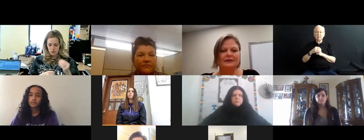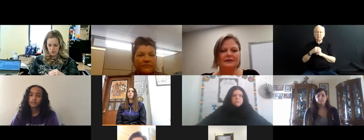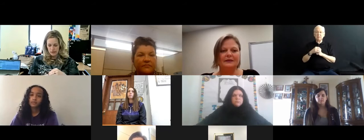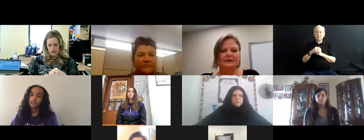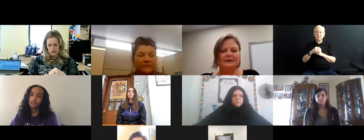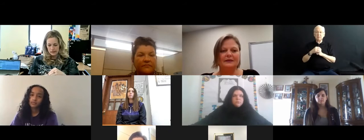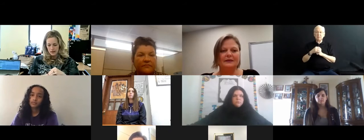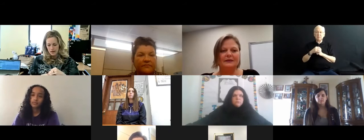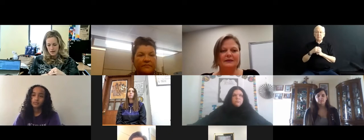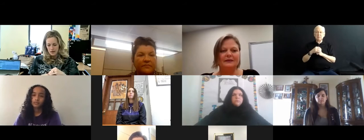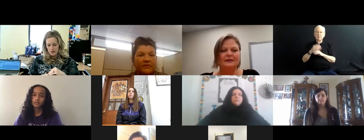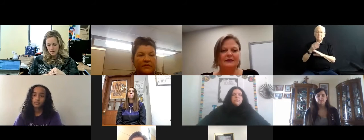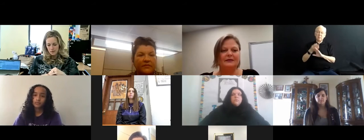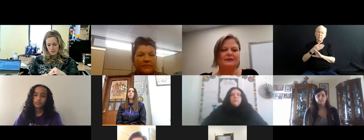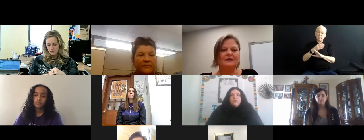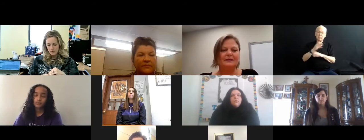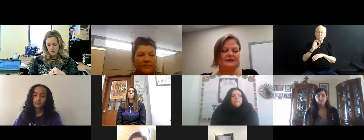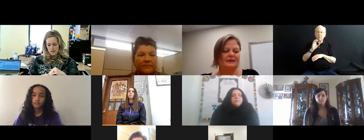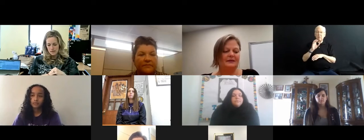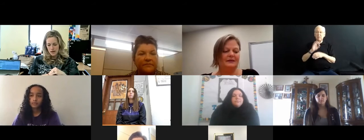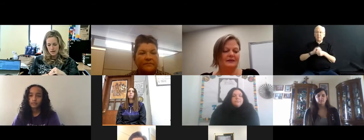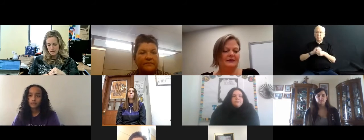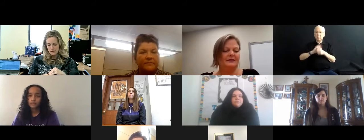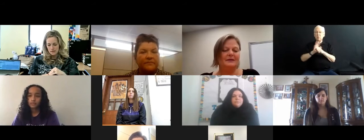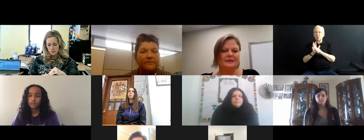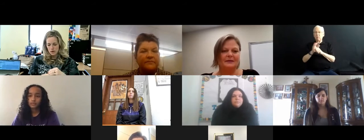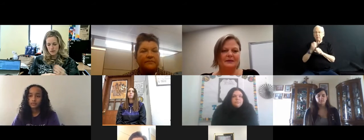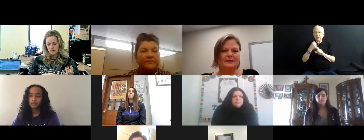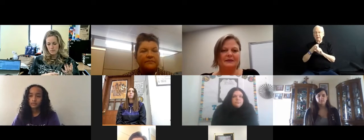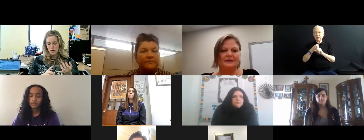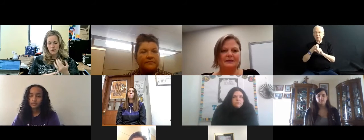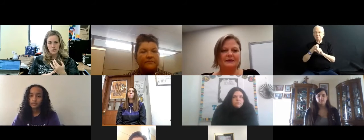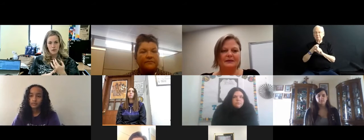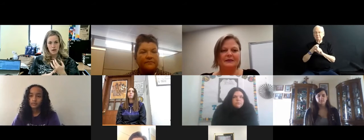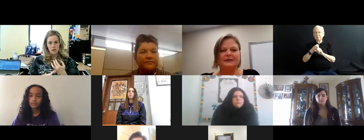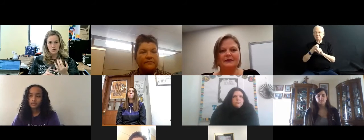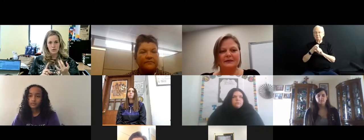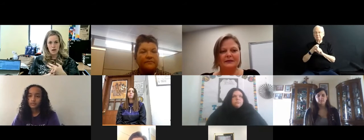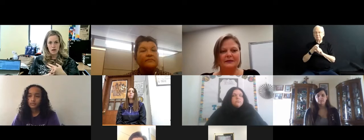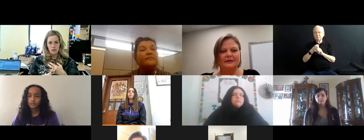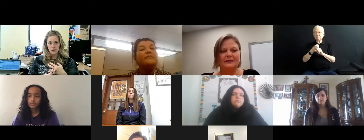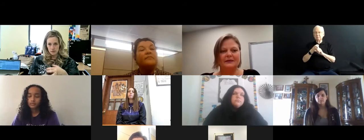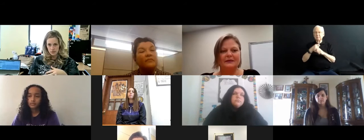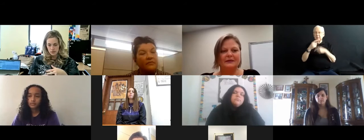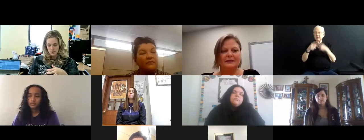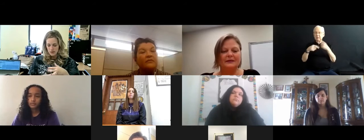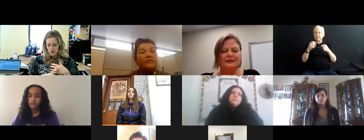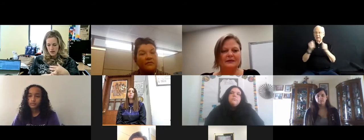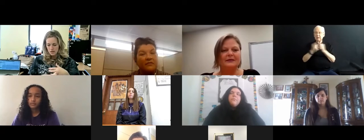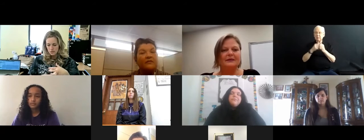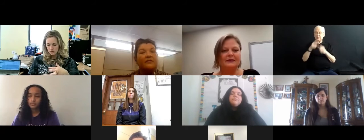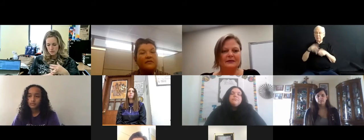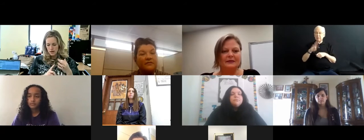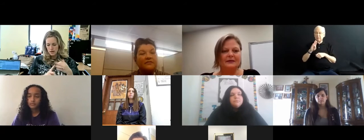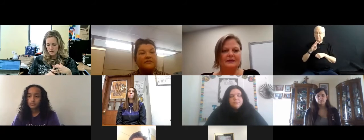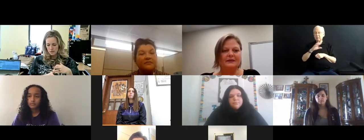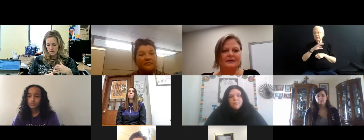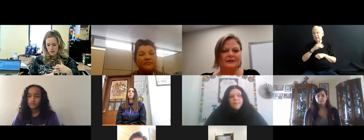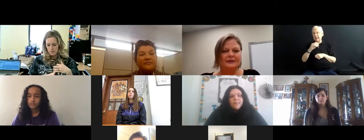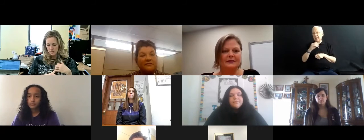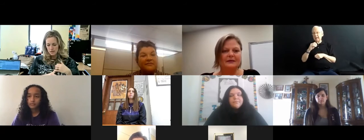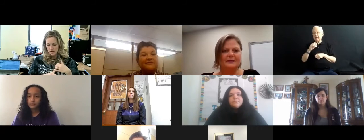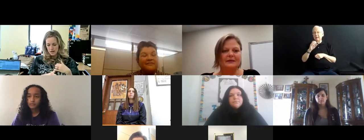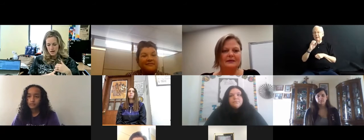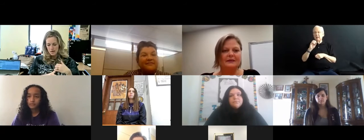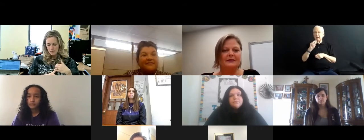right before COVID hit, we signed with Perrysburg High School and Ottawa Hills High School